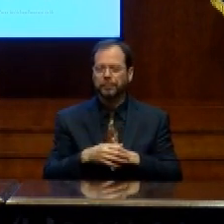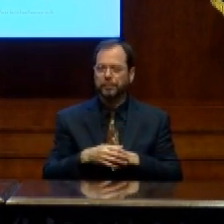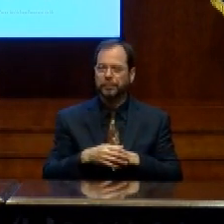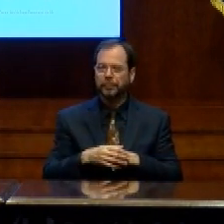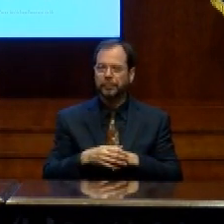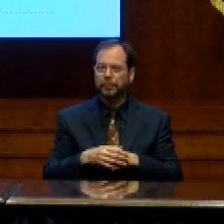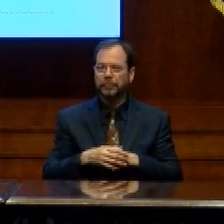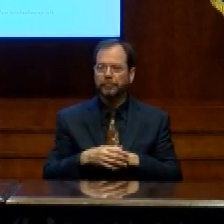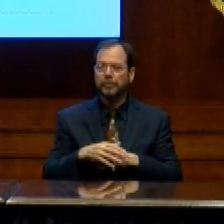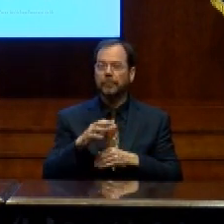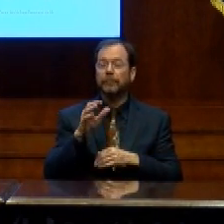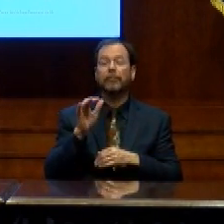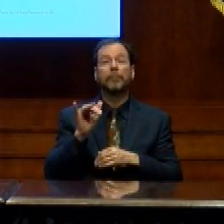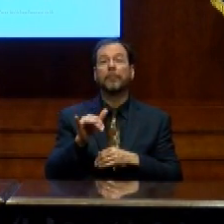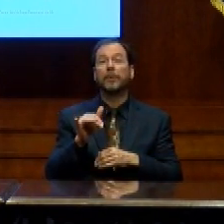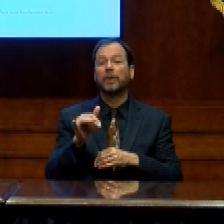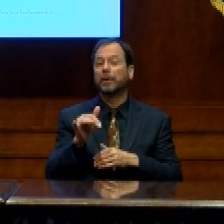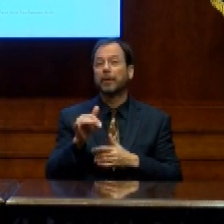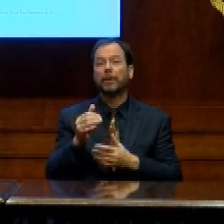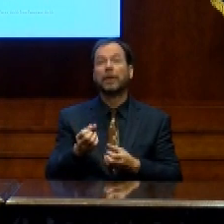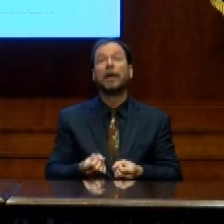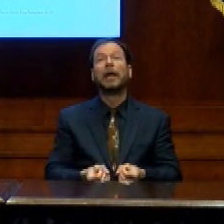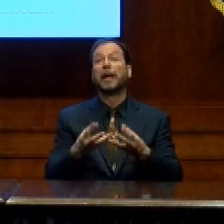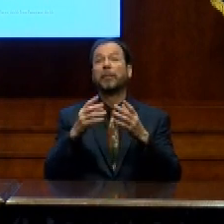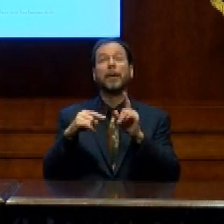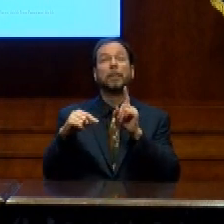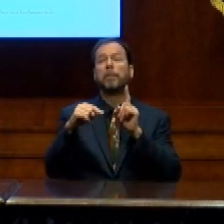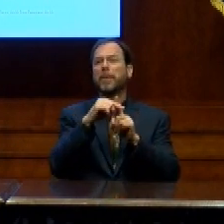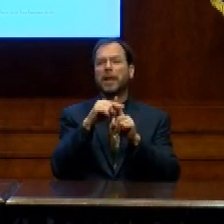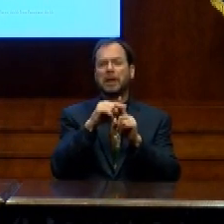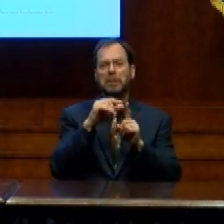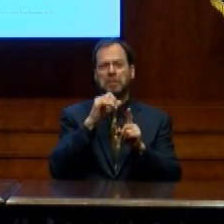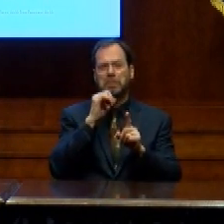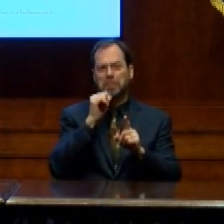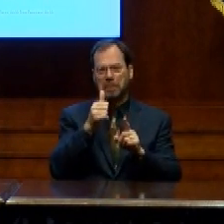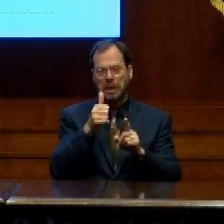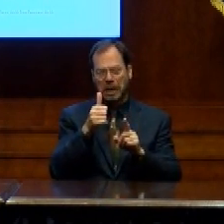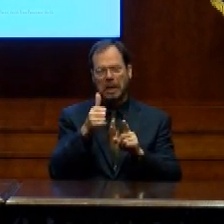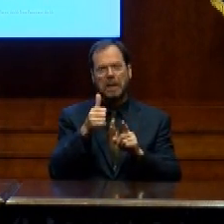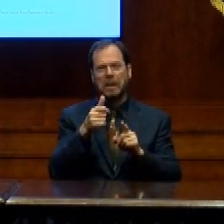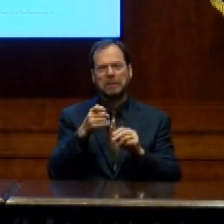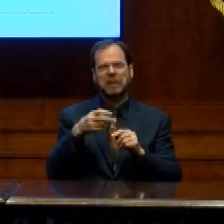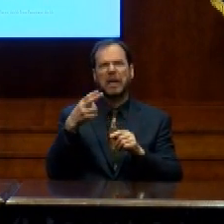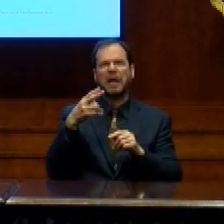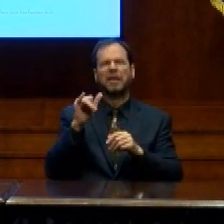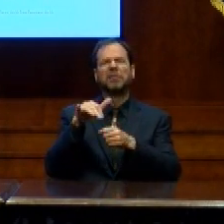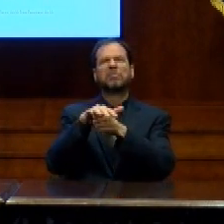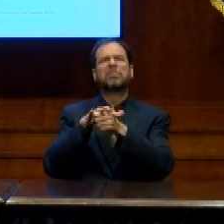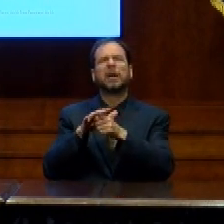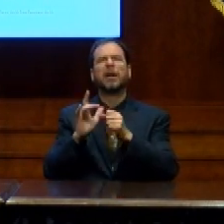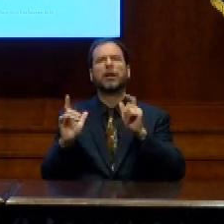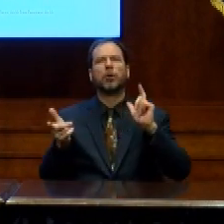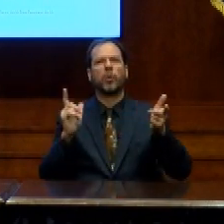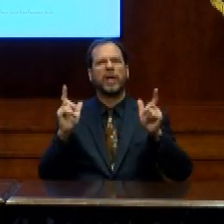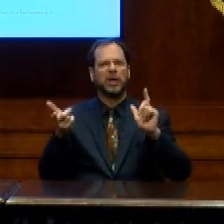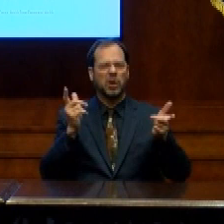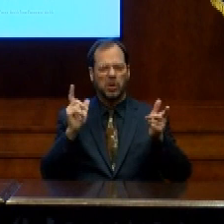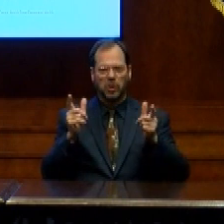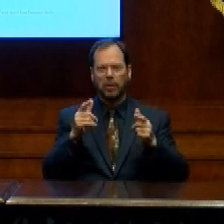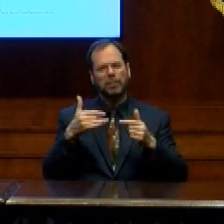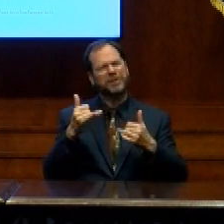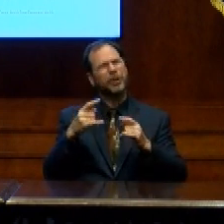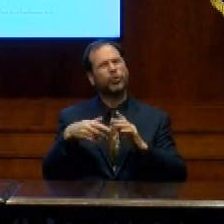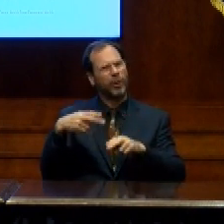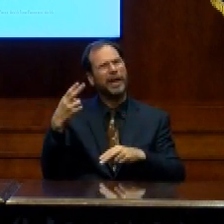about Webb County. Again, the raw number of people testing positive is not as high as it is in the larger counties, but it's still too